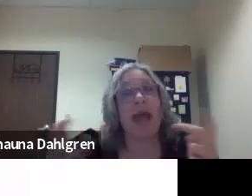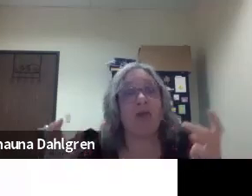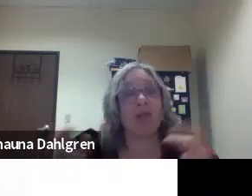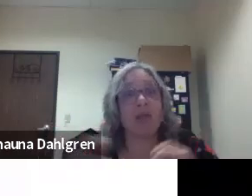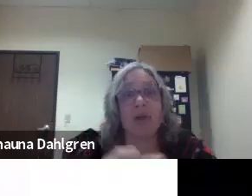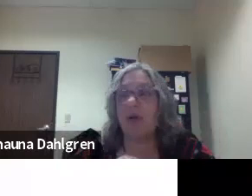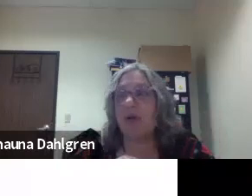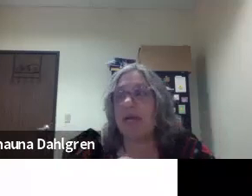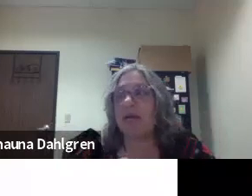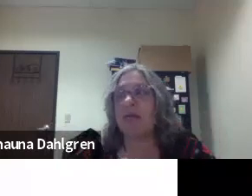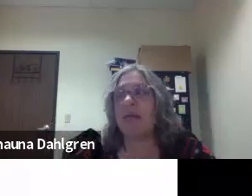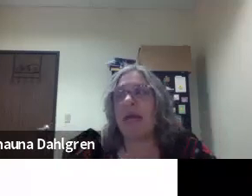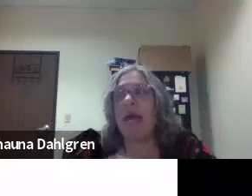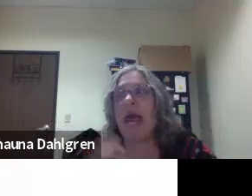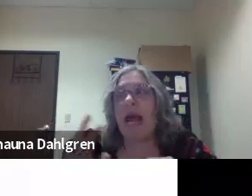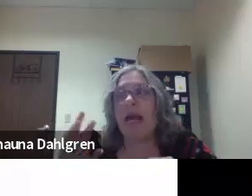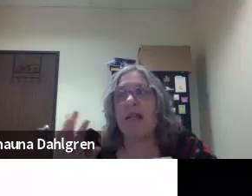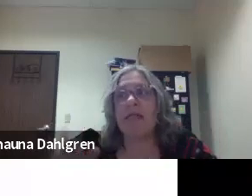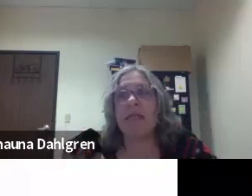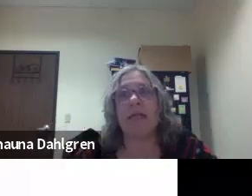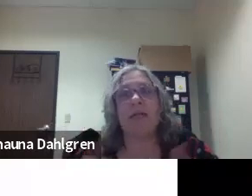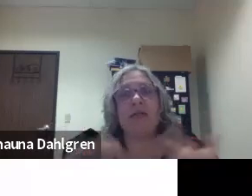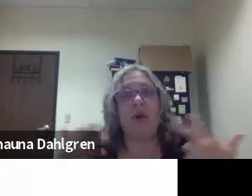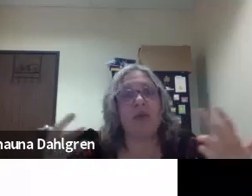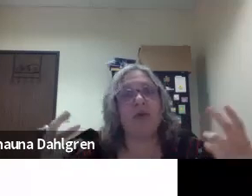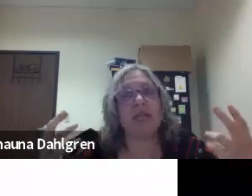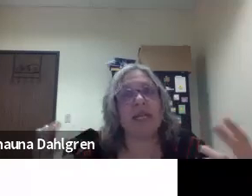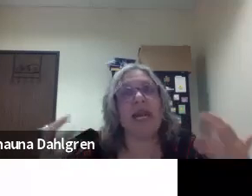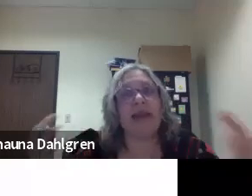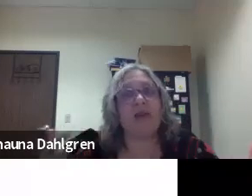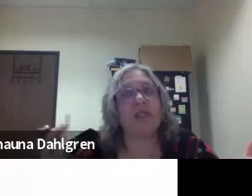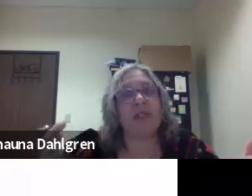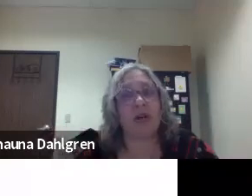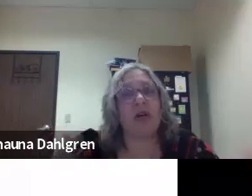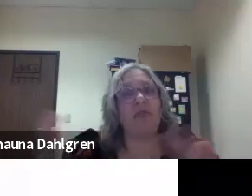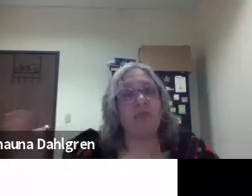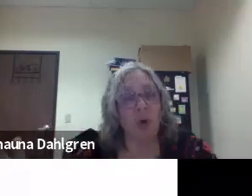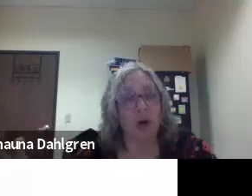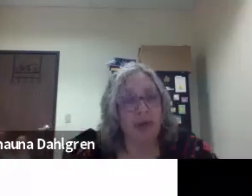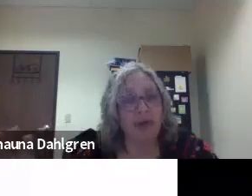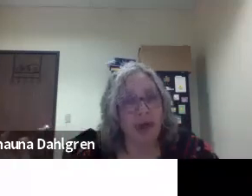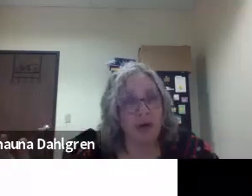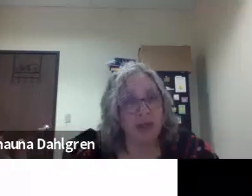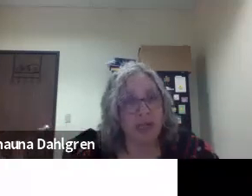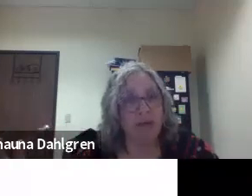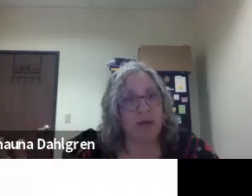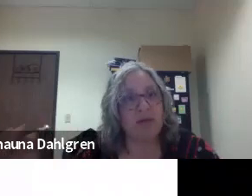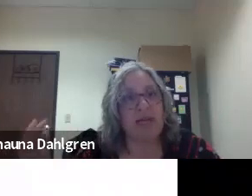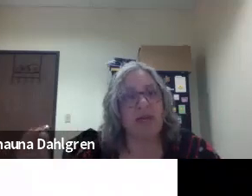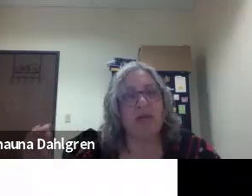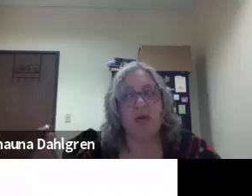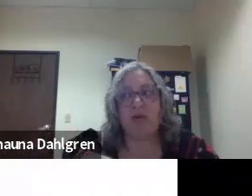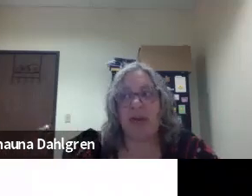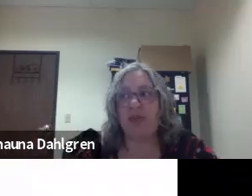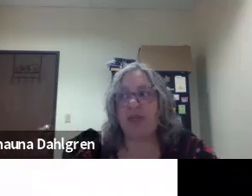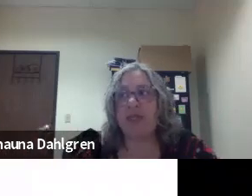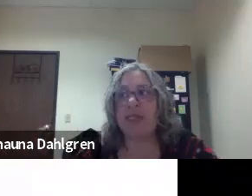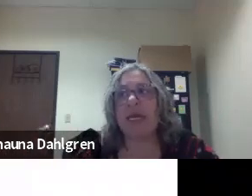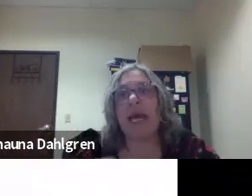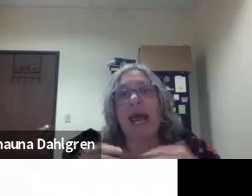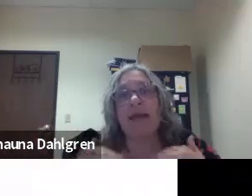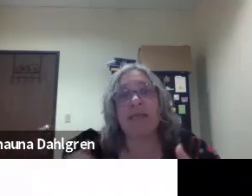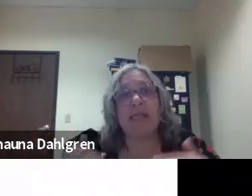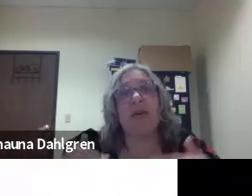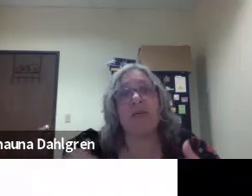or countable earnings. And so a person can actually earn more than those numbers in gross